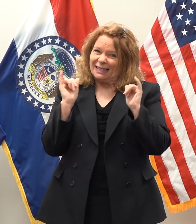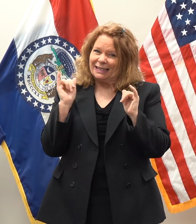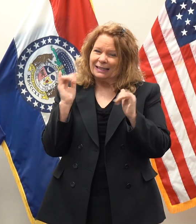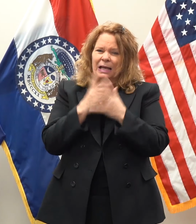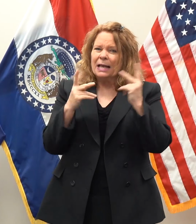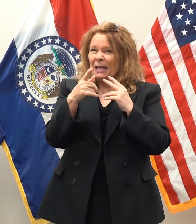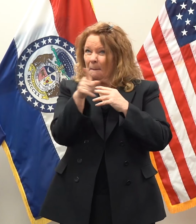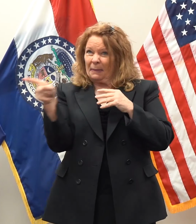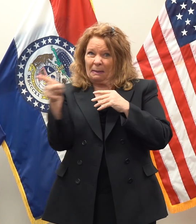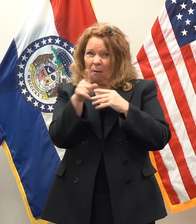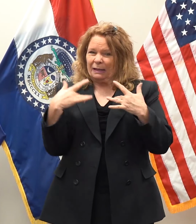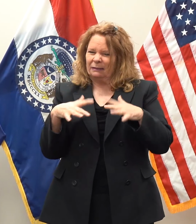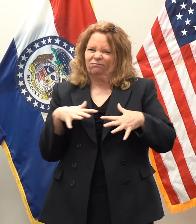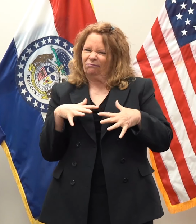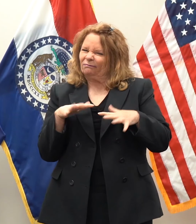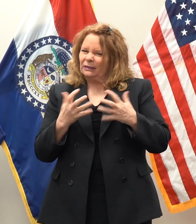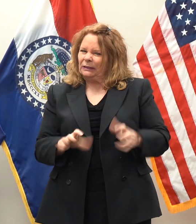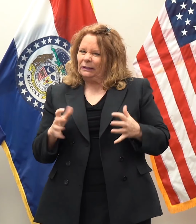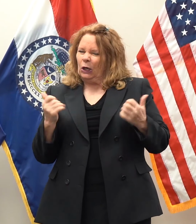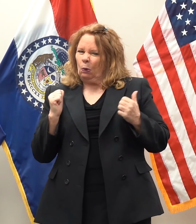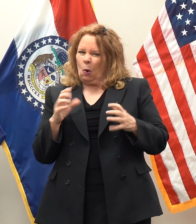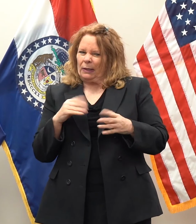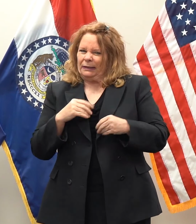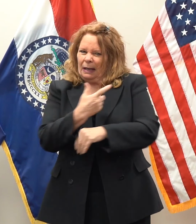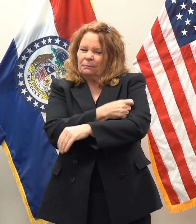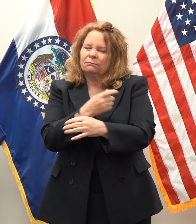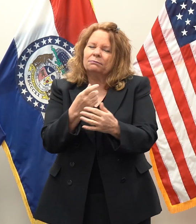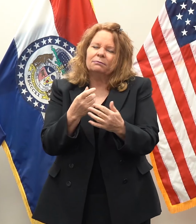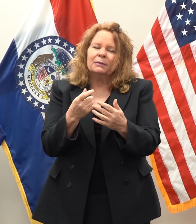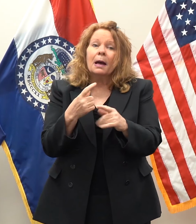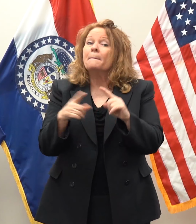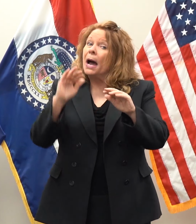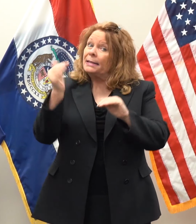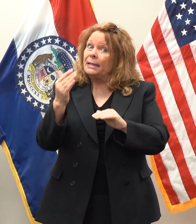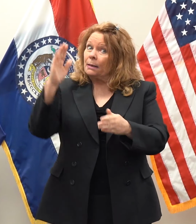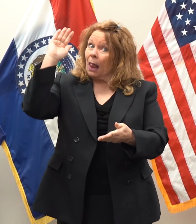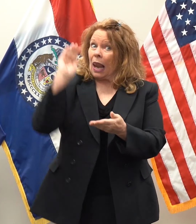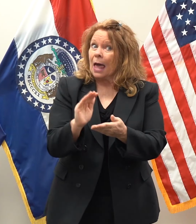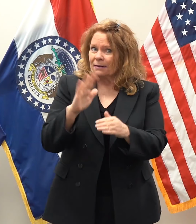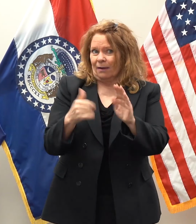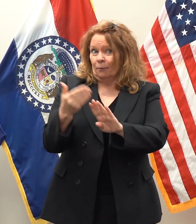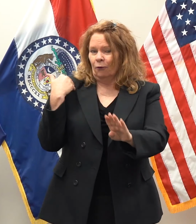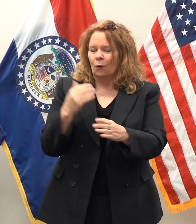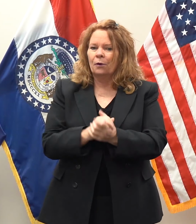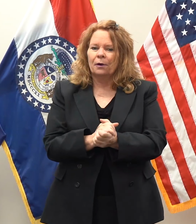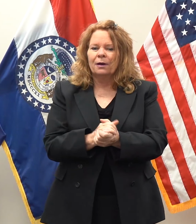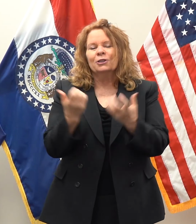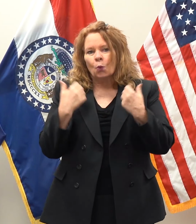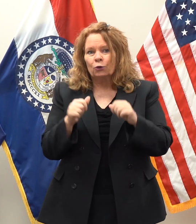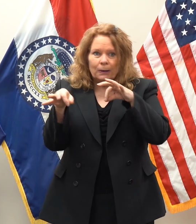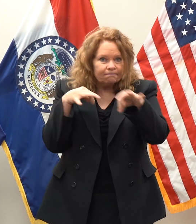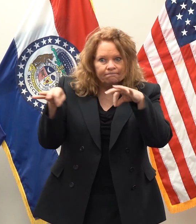hesitancy in receiving the vaccine, but that's less than it's been in the past. So we're working hard to address any